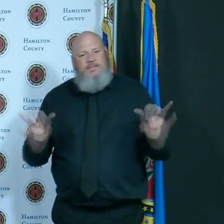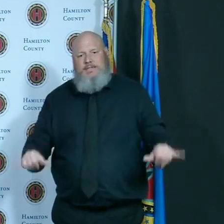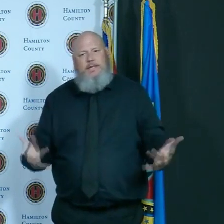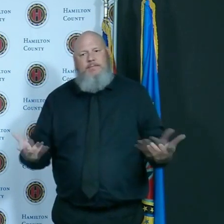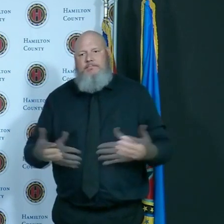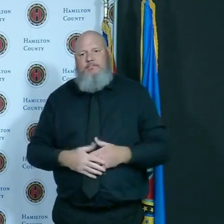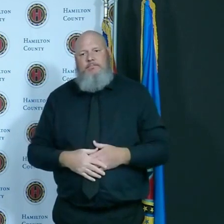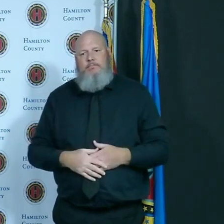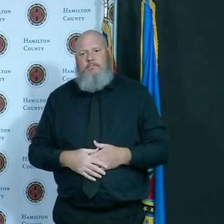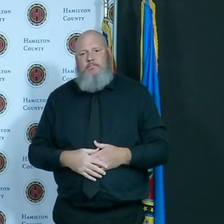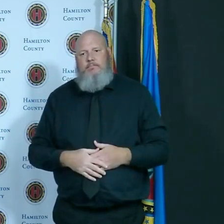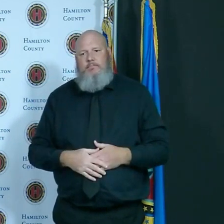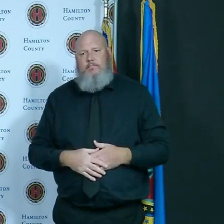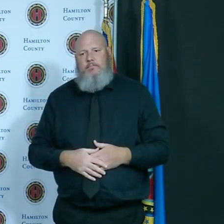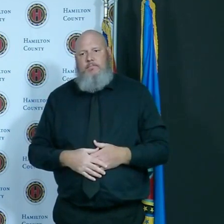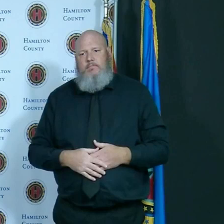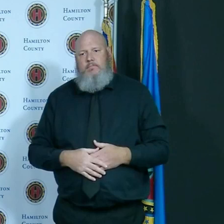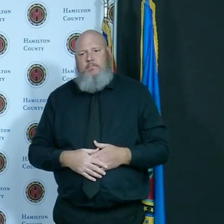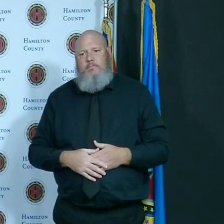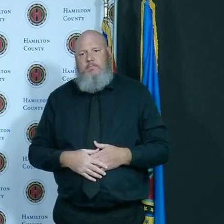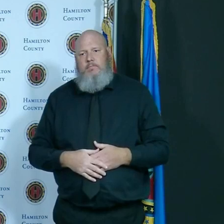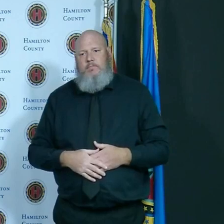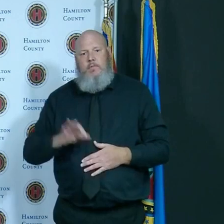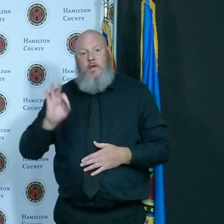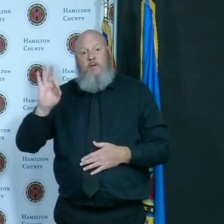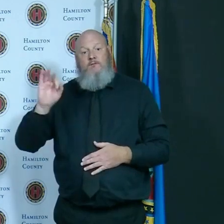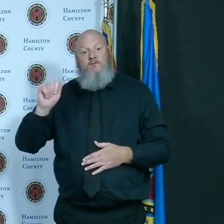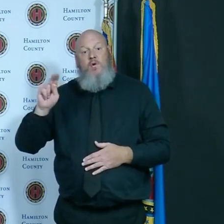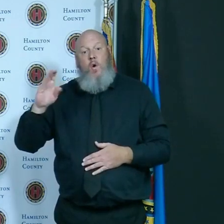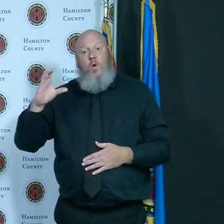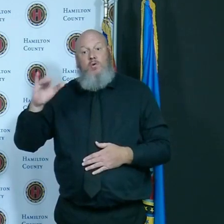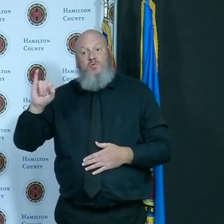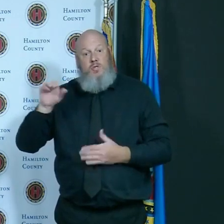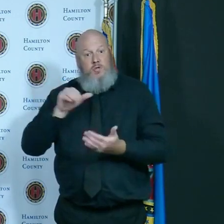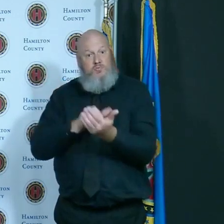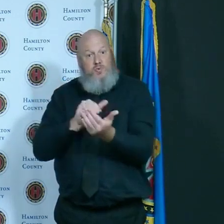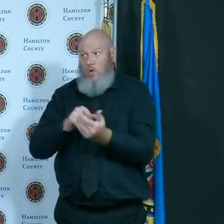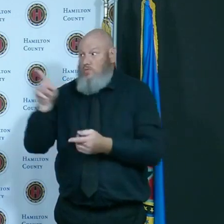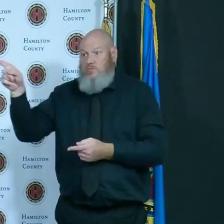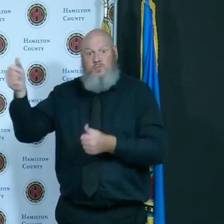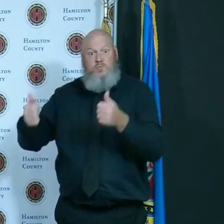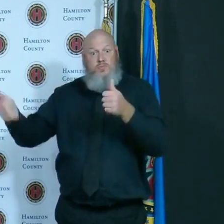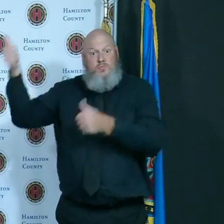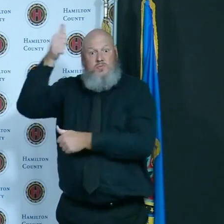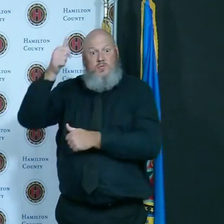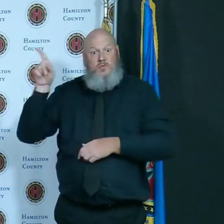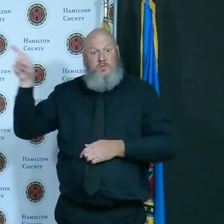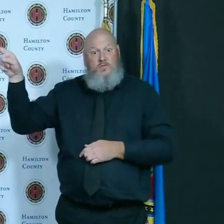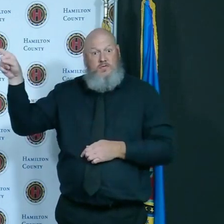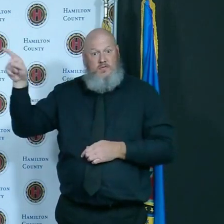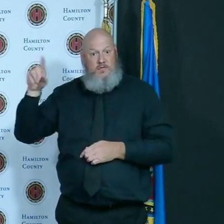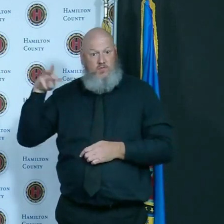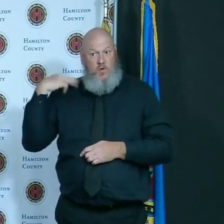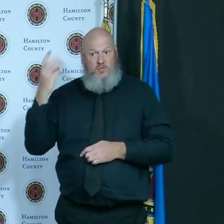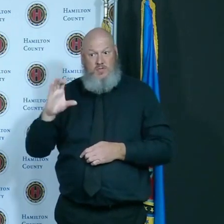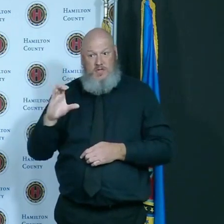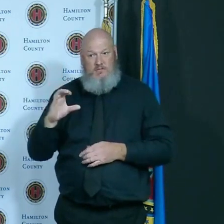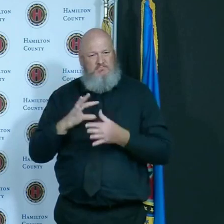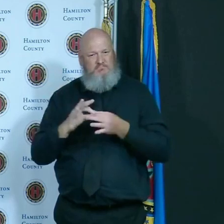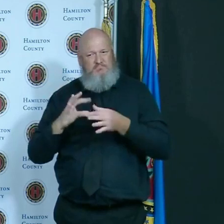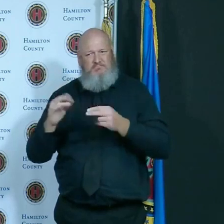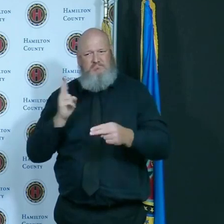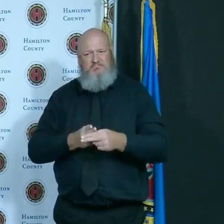said in an interview that the issue of health disparities has had a light shown on